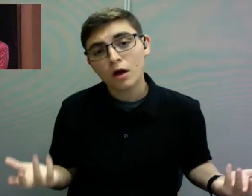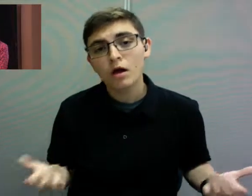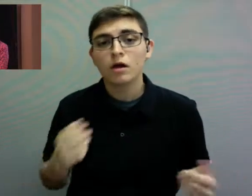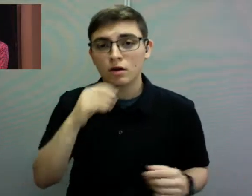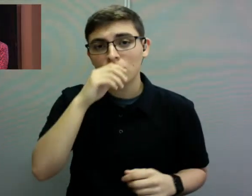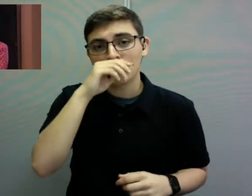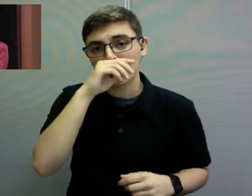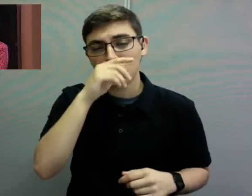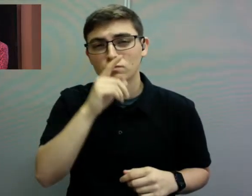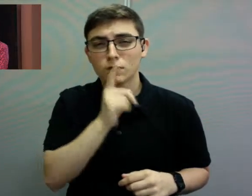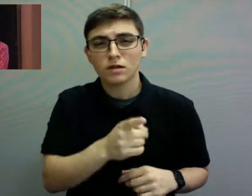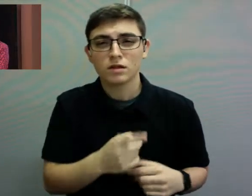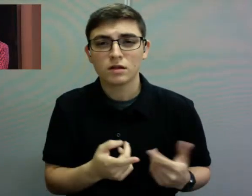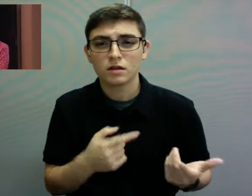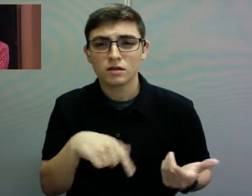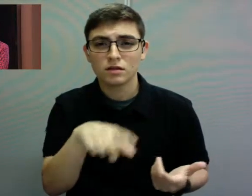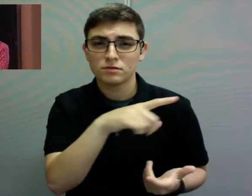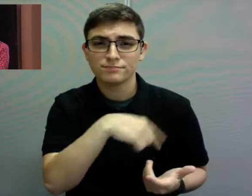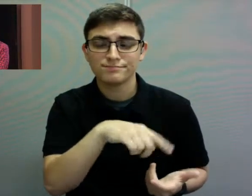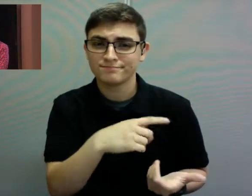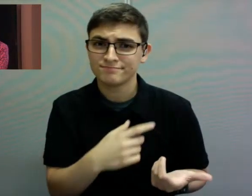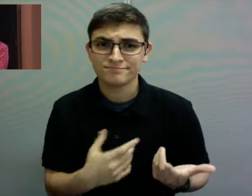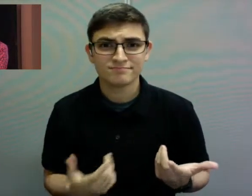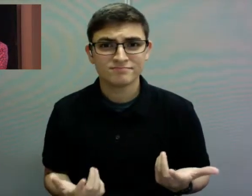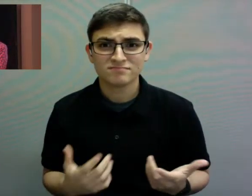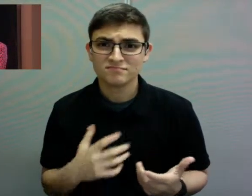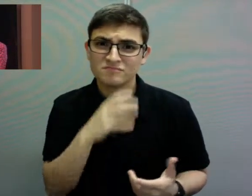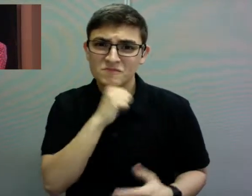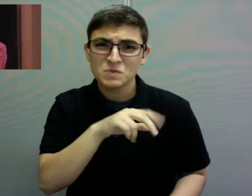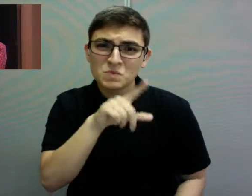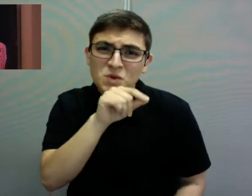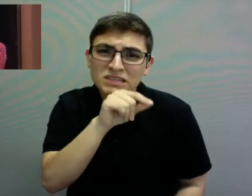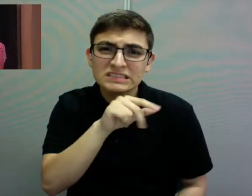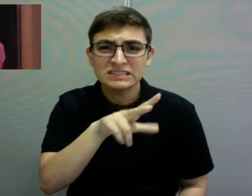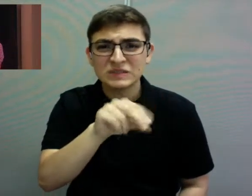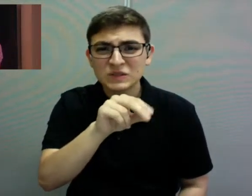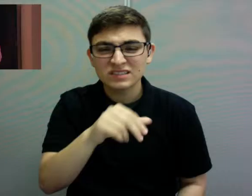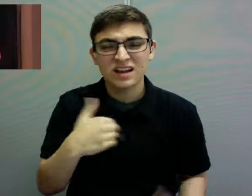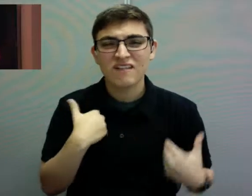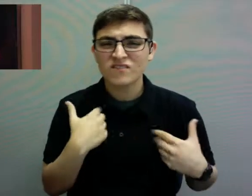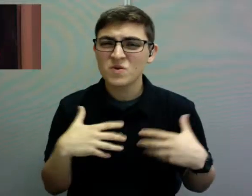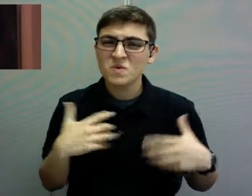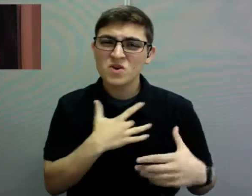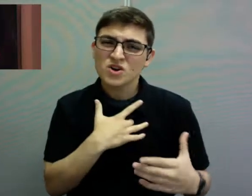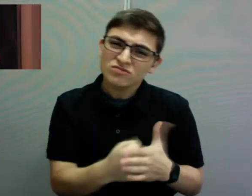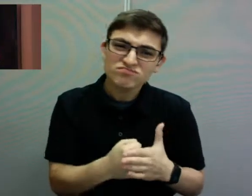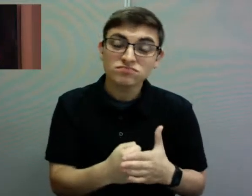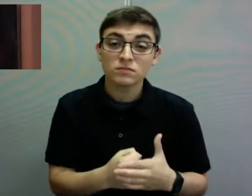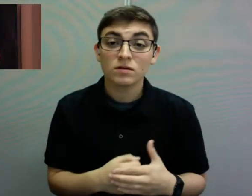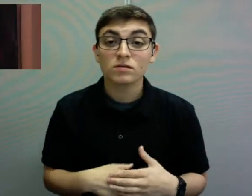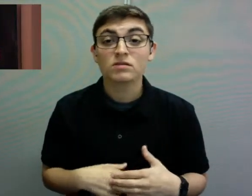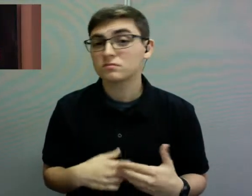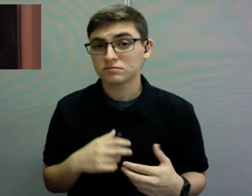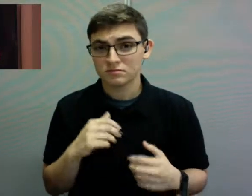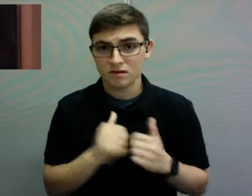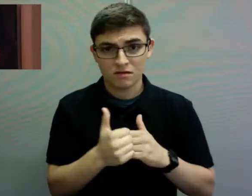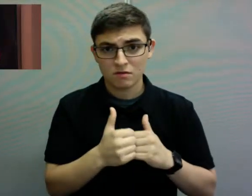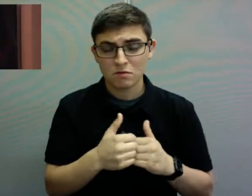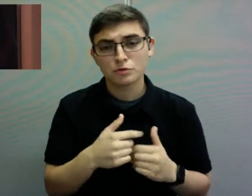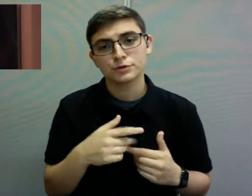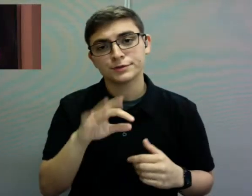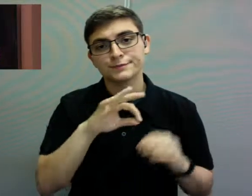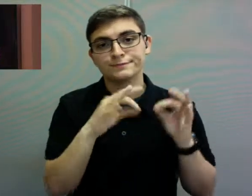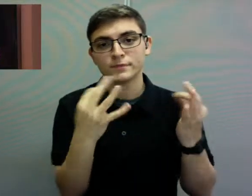disease I've seen in the 20s, 30s, having massive heart attacks, and it's very, it's heartbreaking to see that.